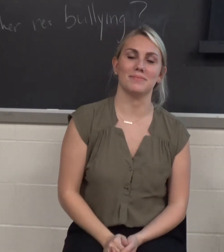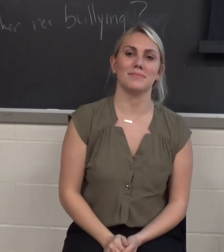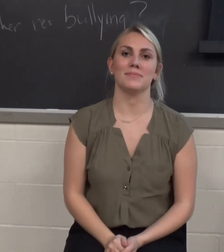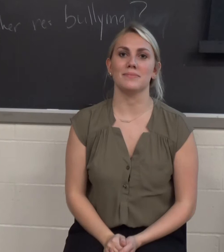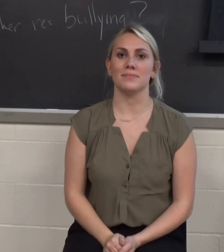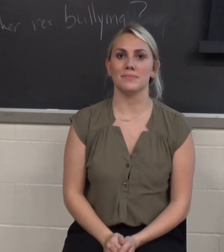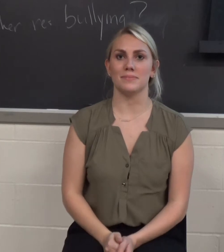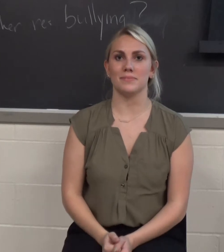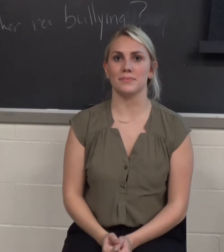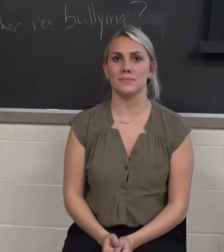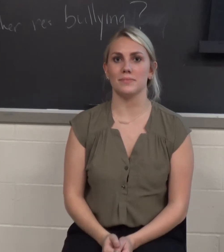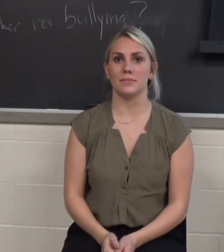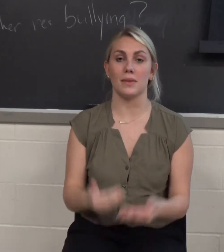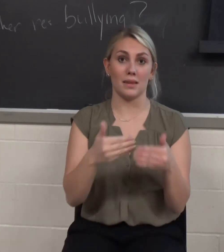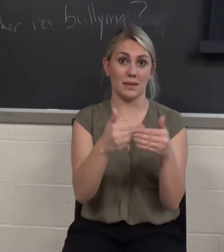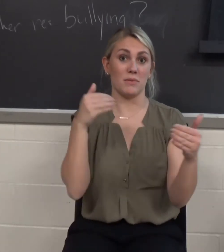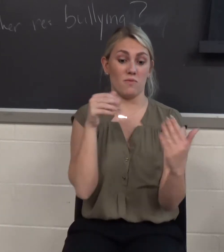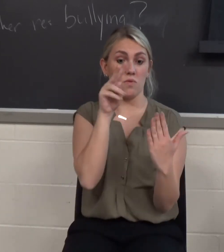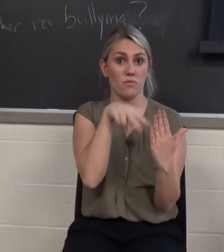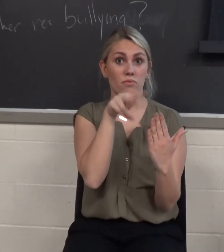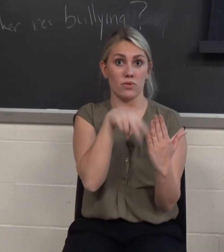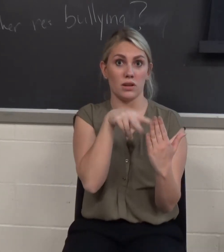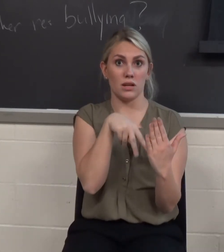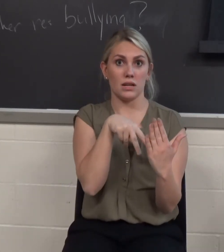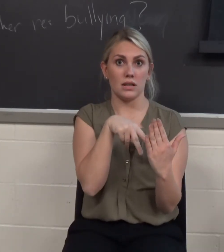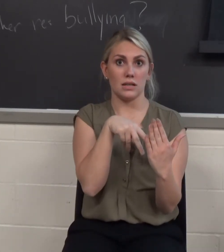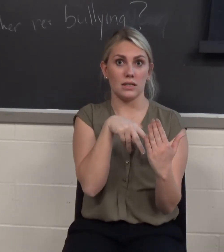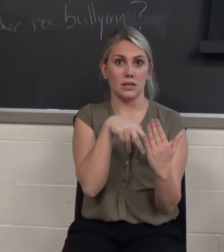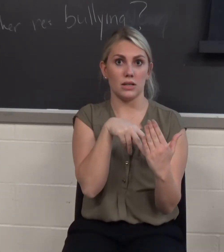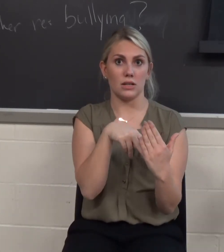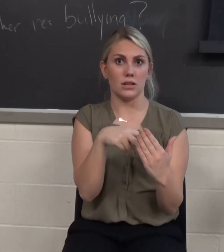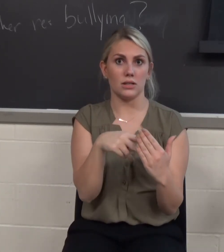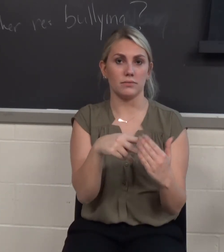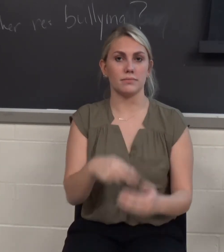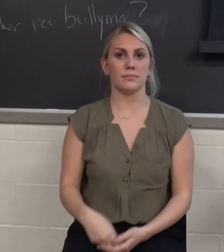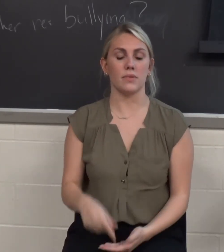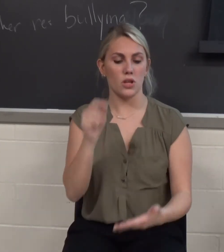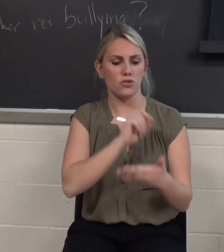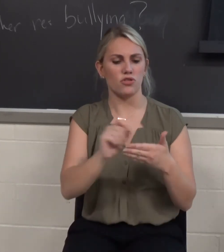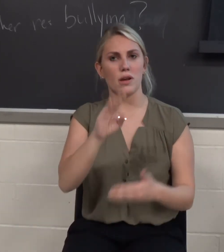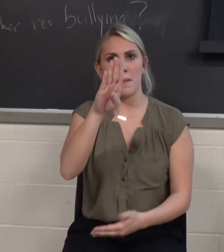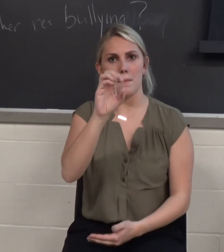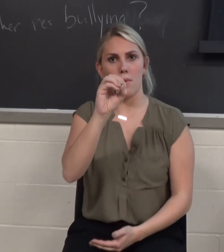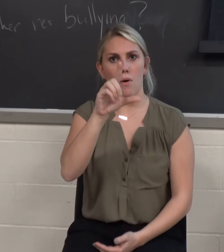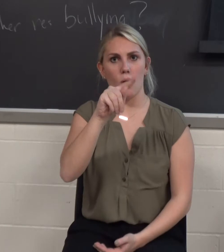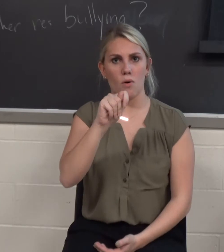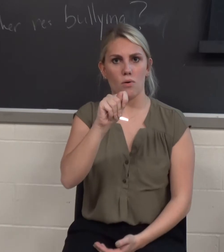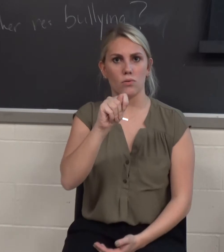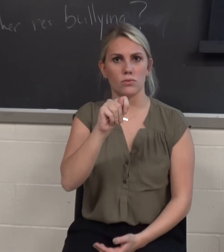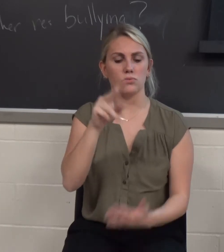before you start reading the book, go back on Bolt and read what you're going to have to do for your